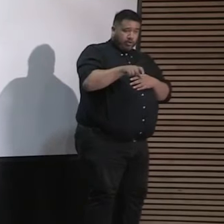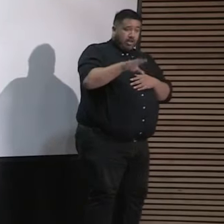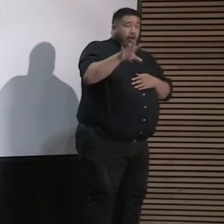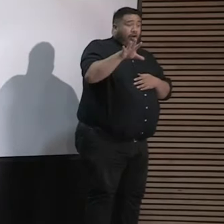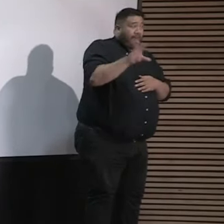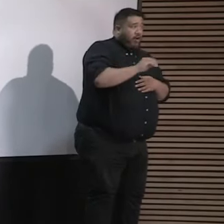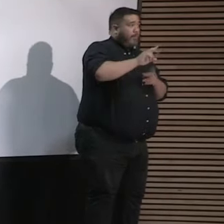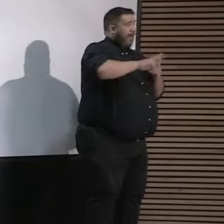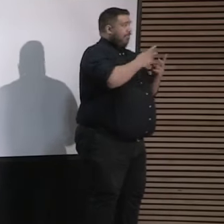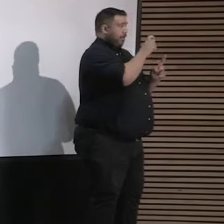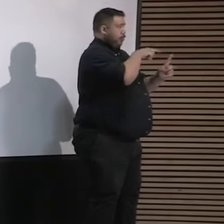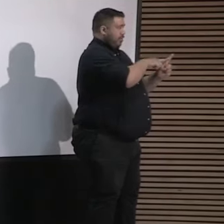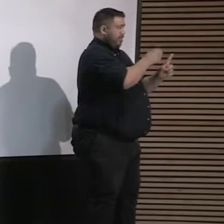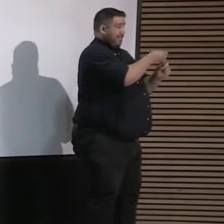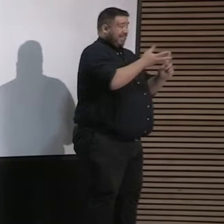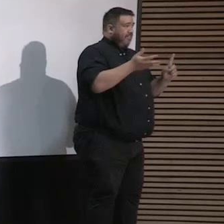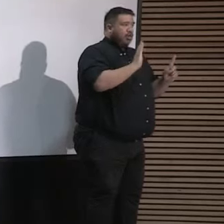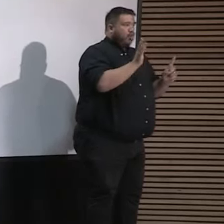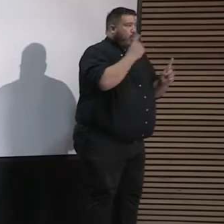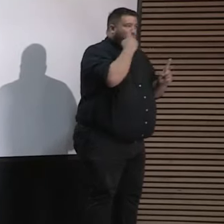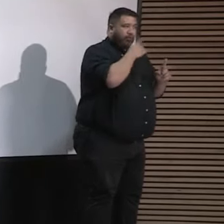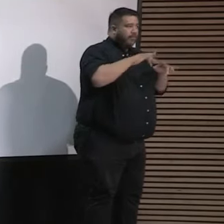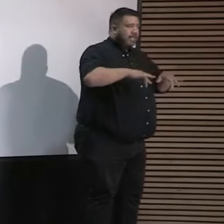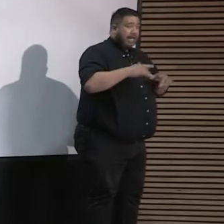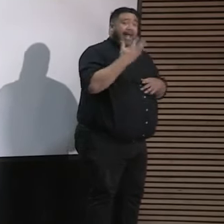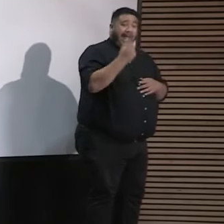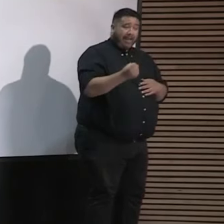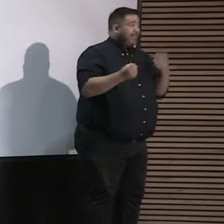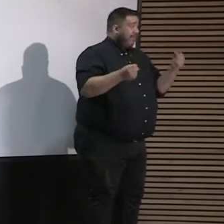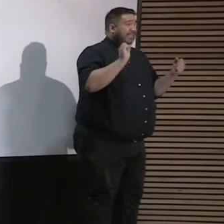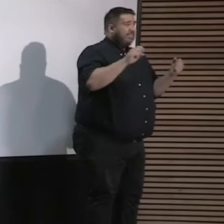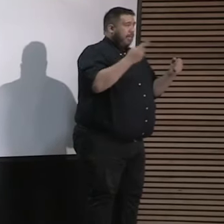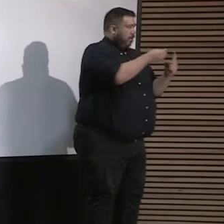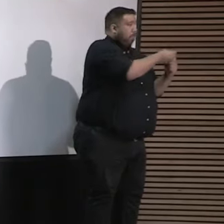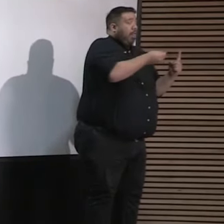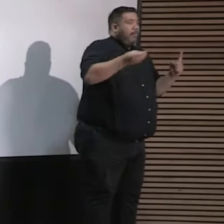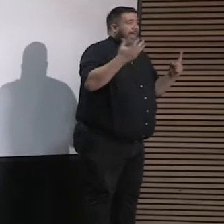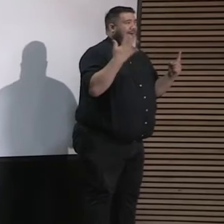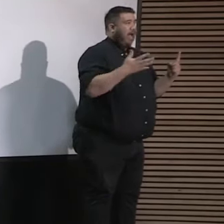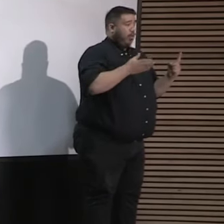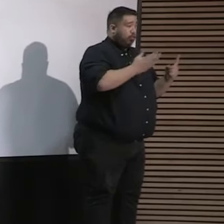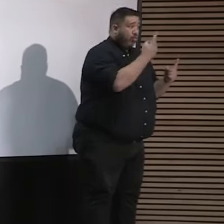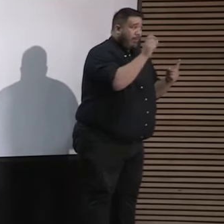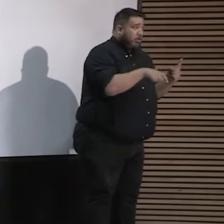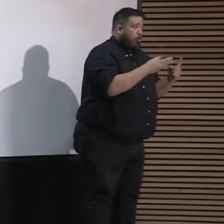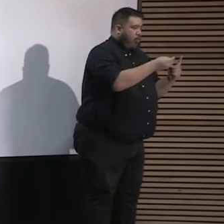still investigating how that may have occurred, and that will also include looking whether there's a possibility